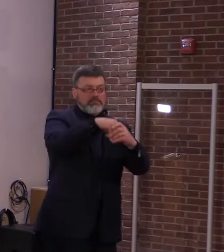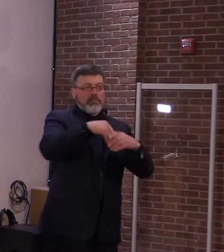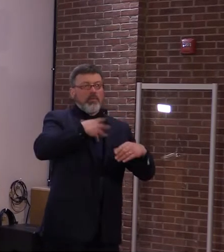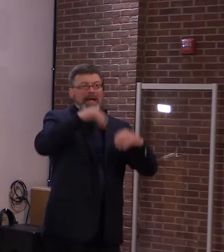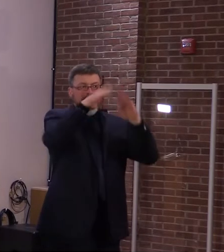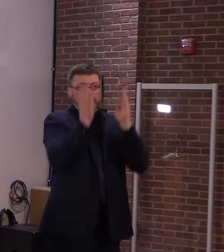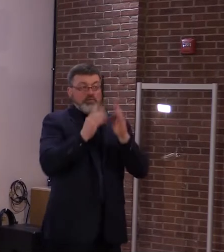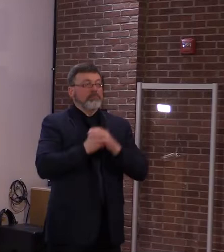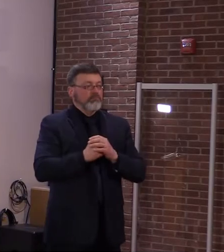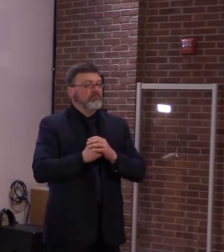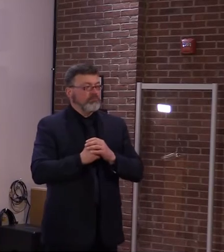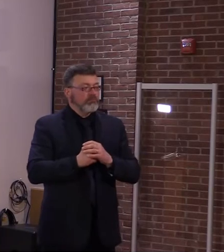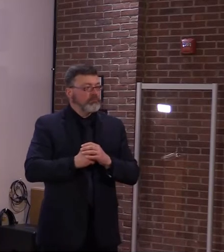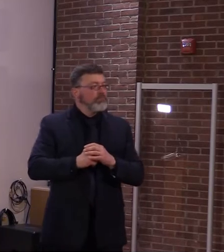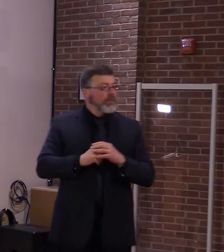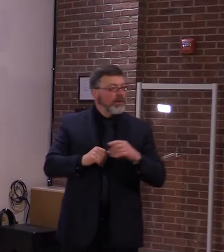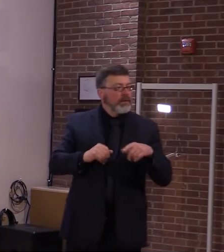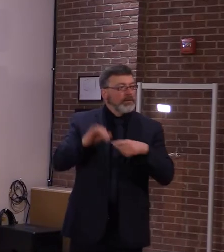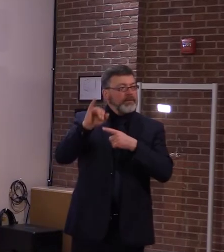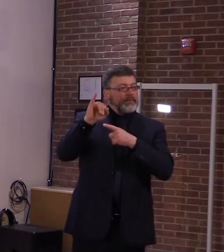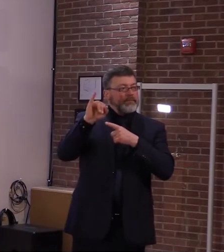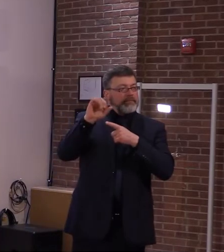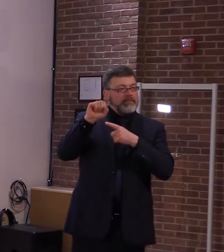Mike Donahue, the Islander.